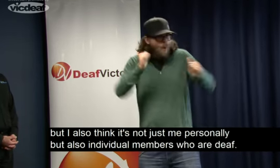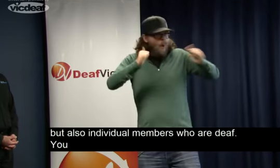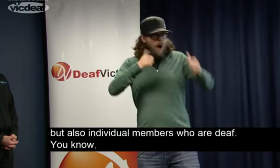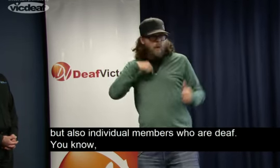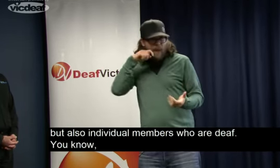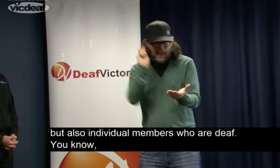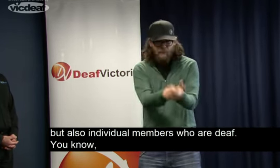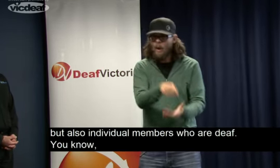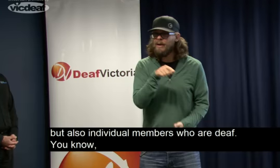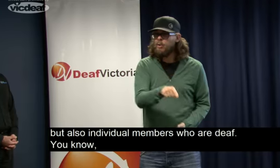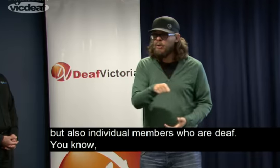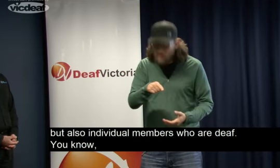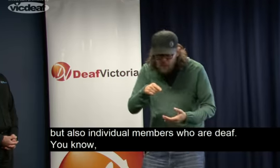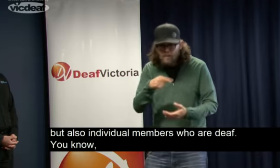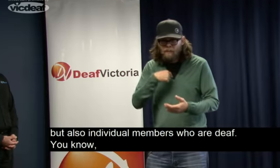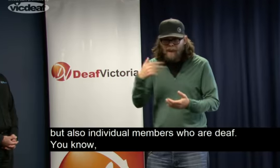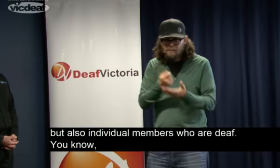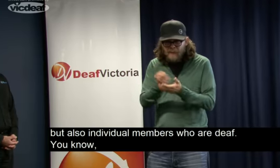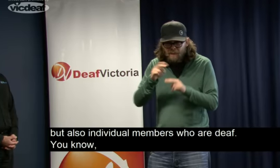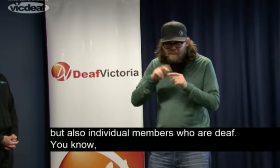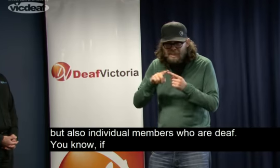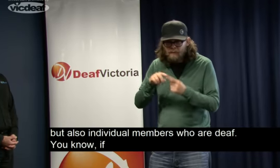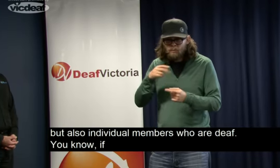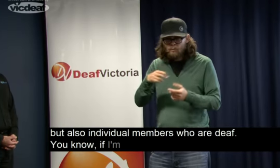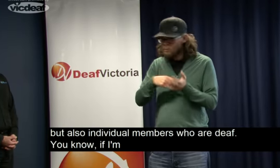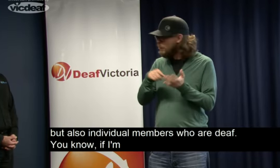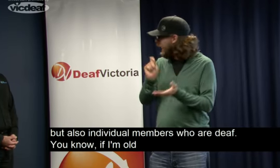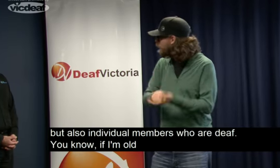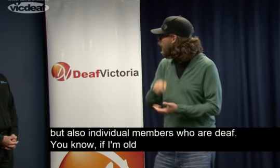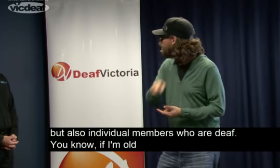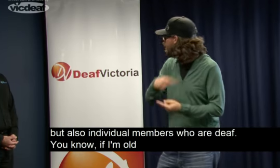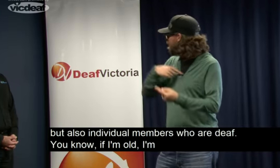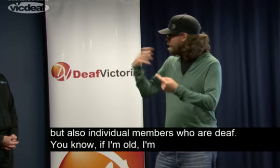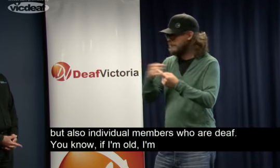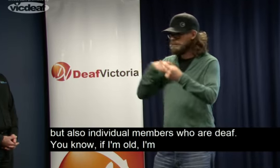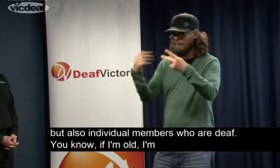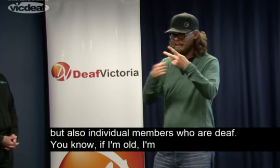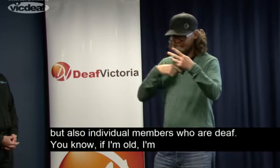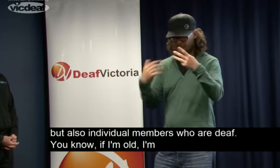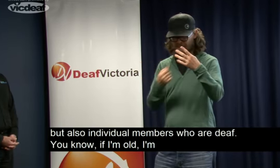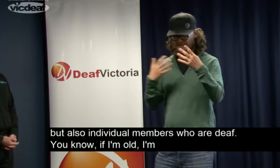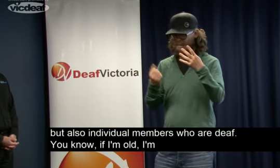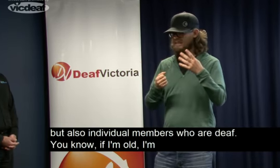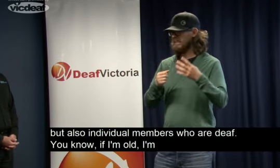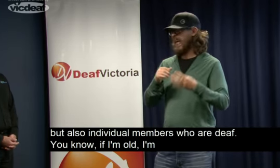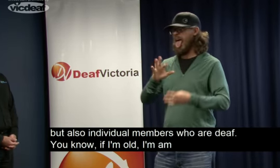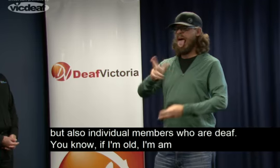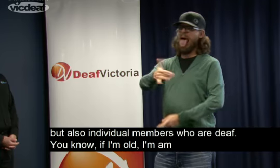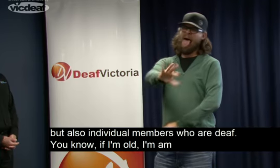I'm oral, I'm almost blind, and I can't work, and then I have to pay for this, and I must do this, and I must